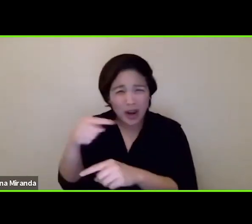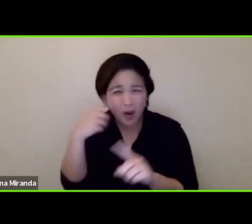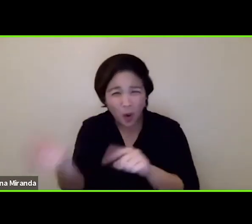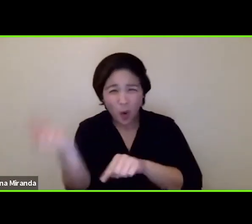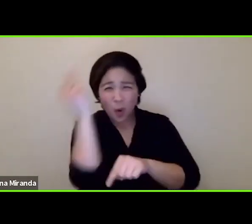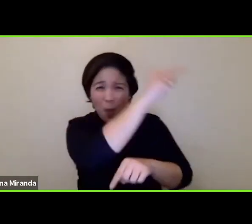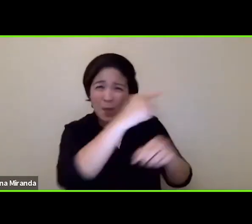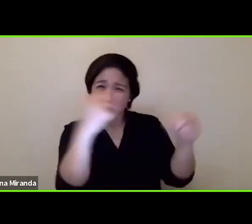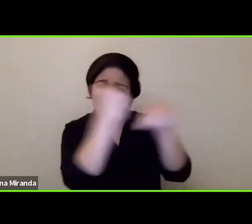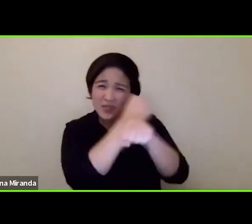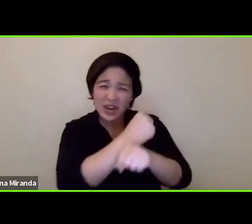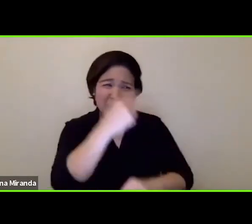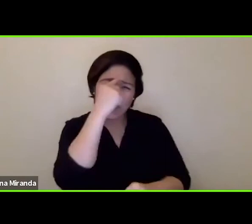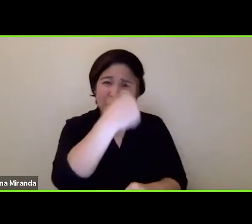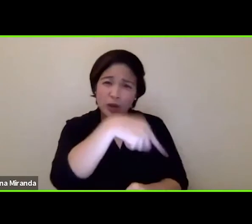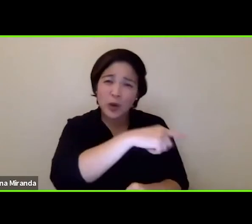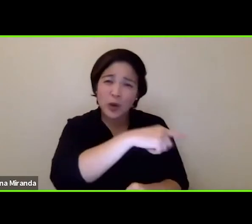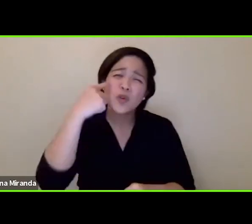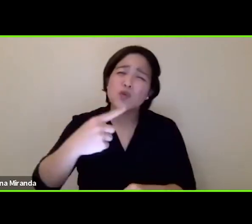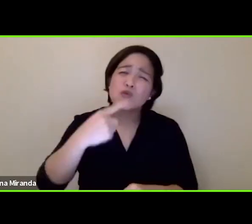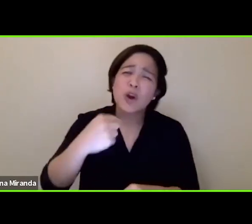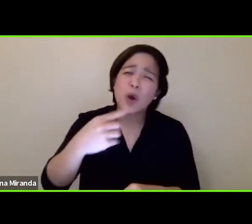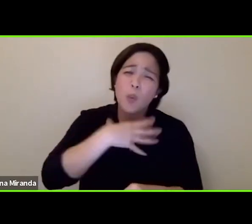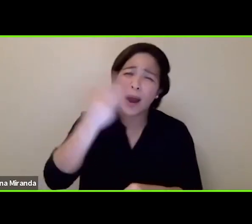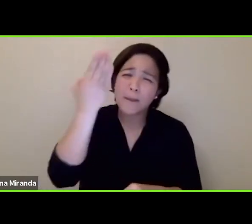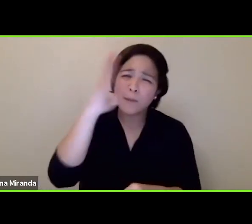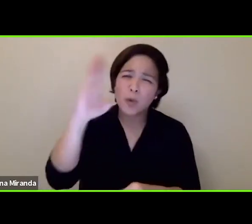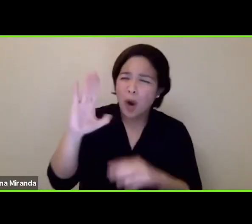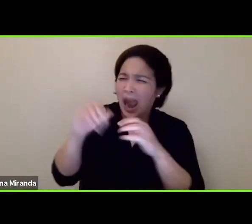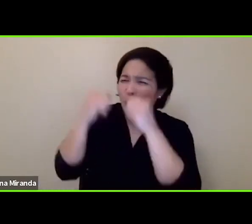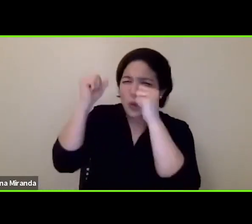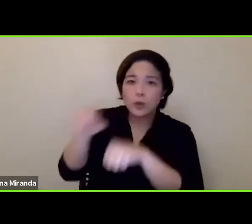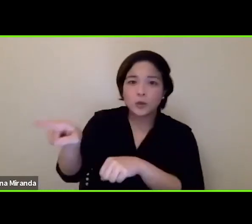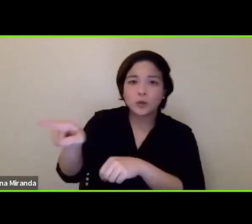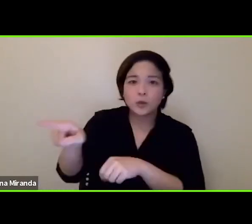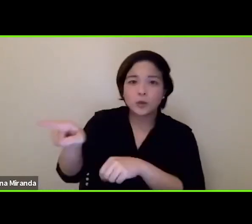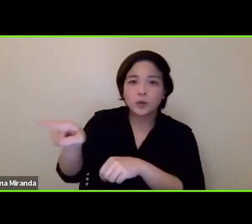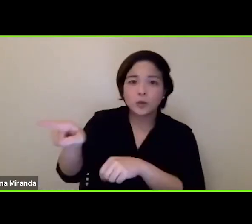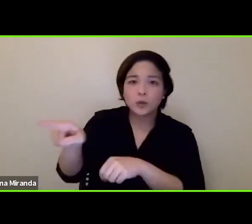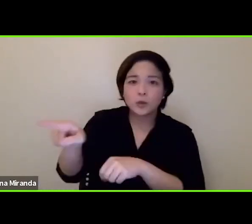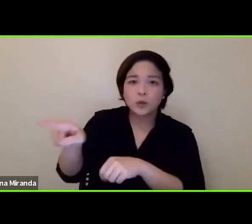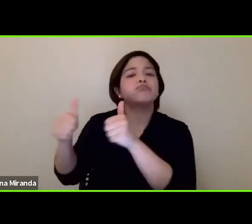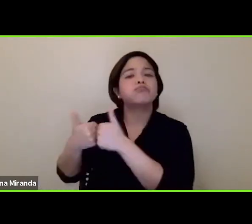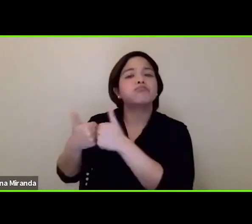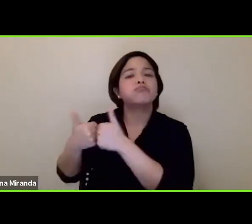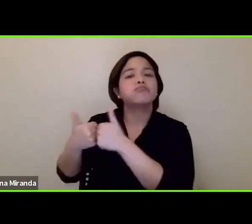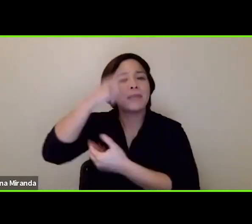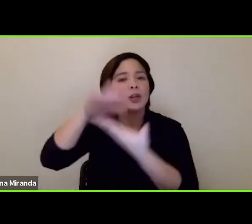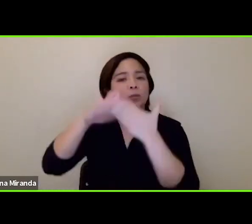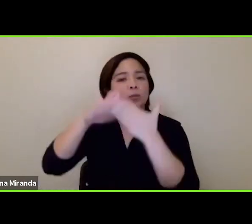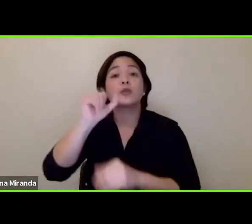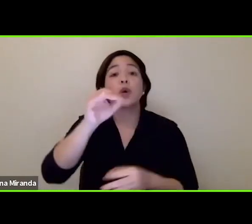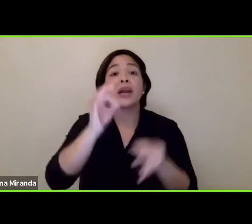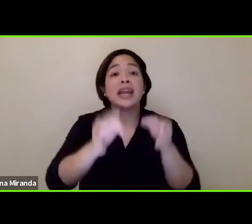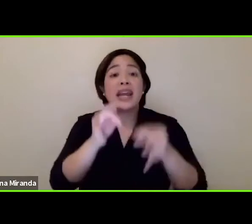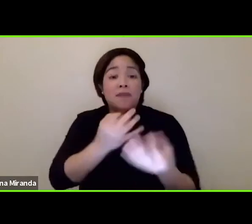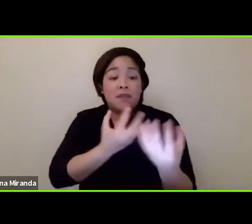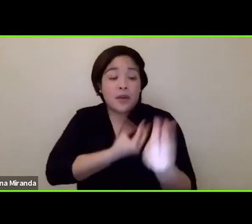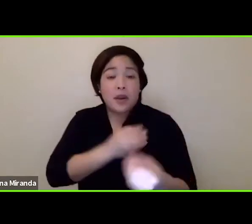could you do something like that, right? So if empathy, if altruism,